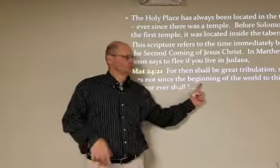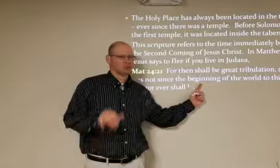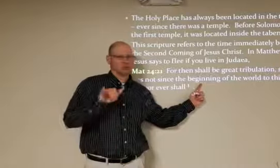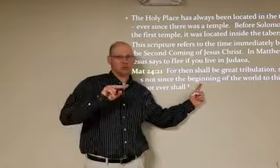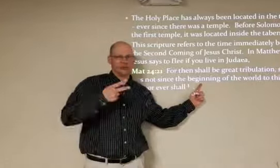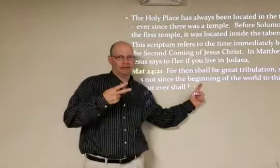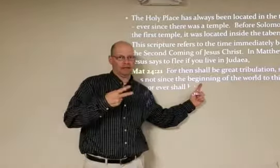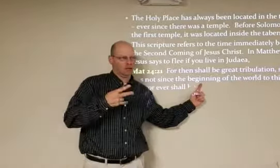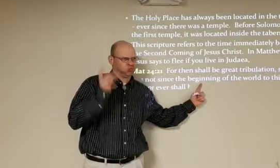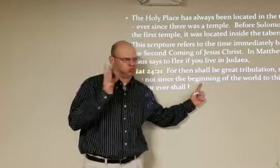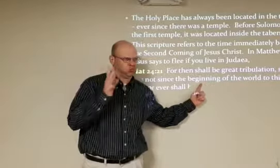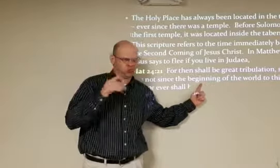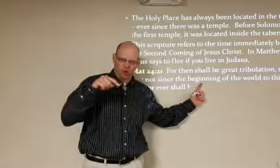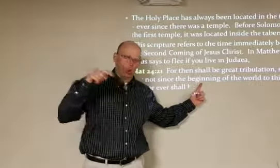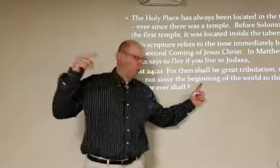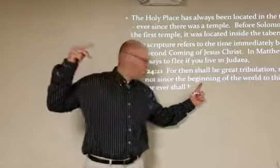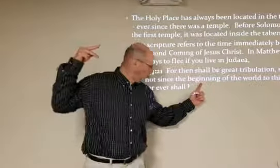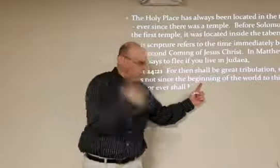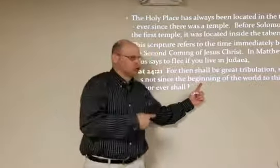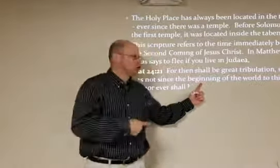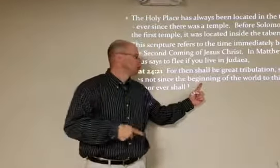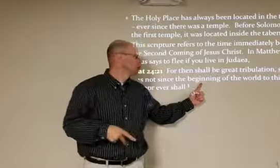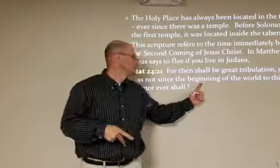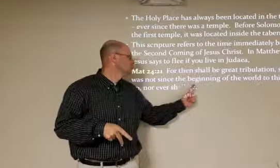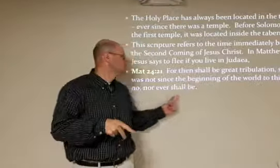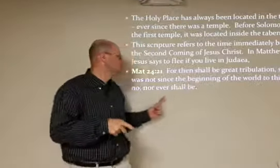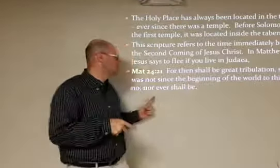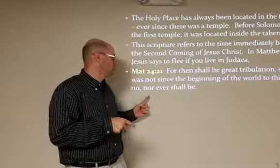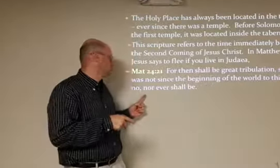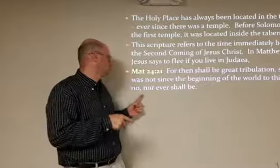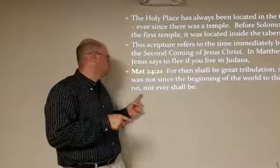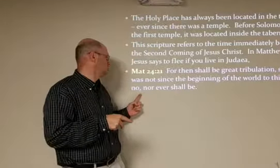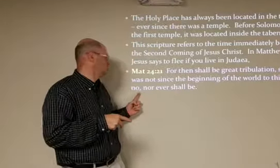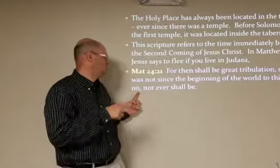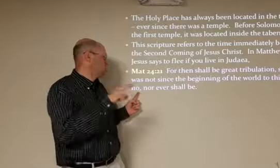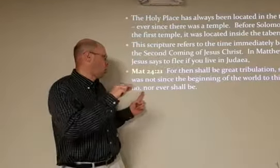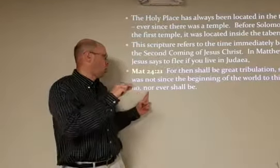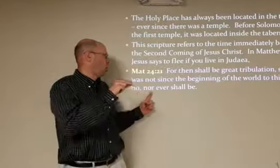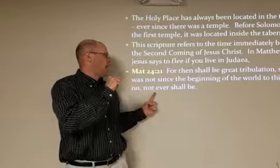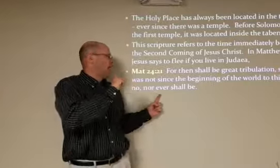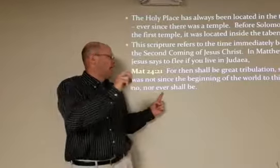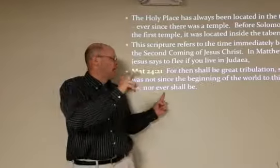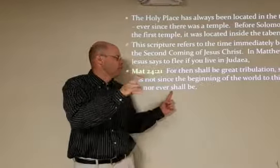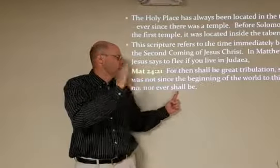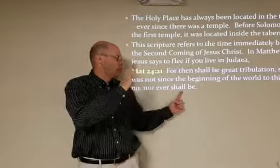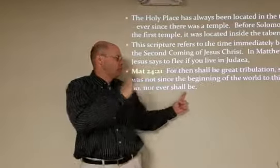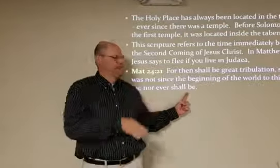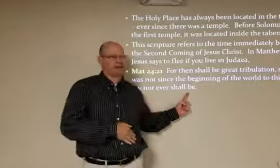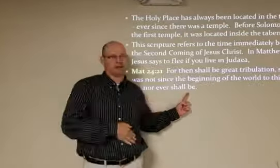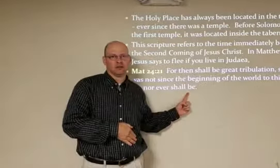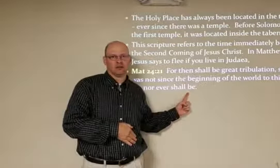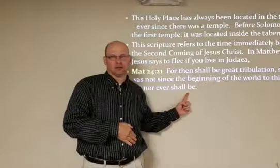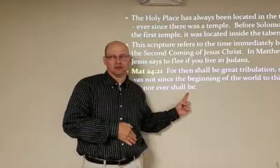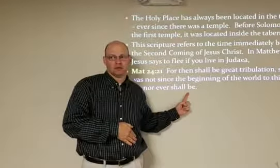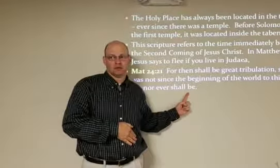the Great Tribulation will be. It's going to be the worst ever experienced. And it says, or